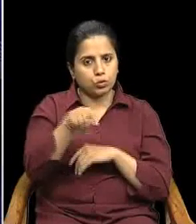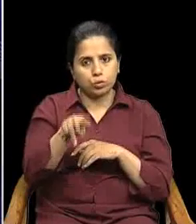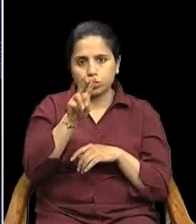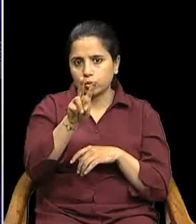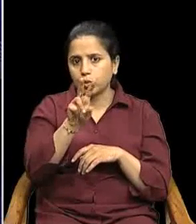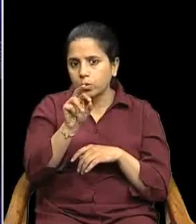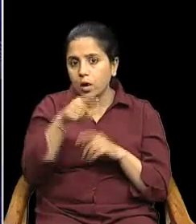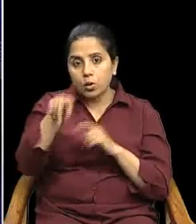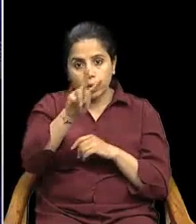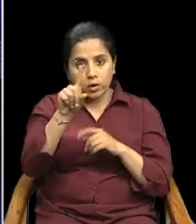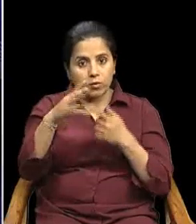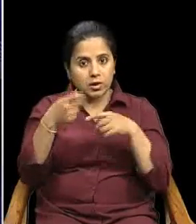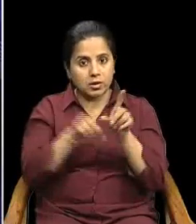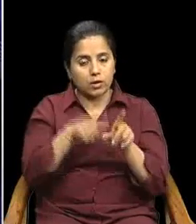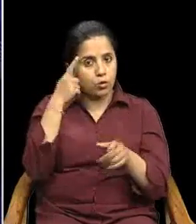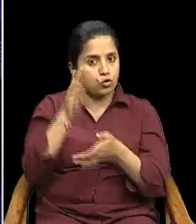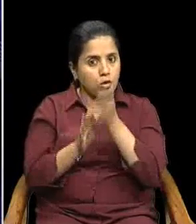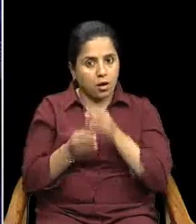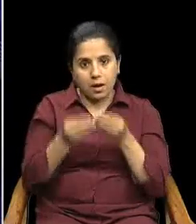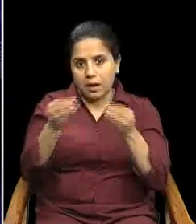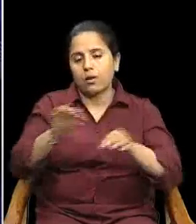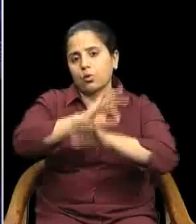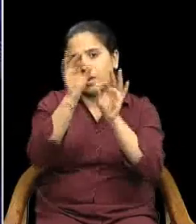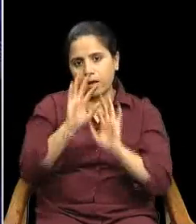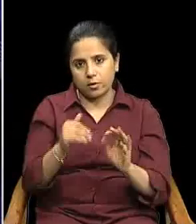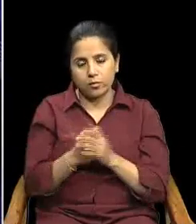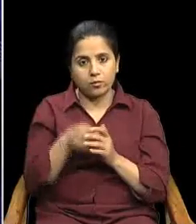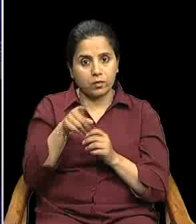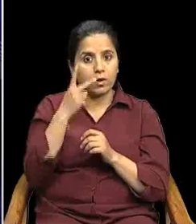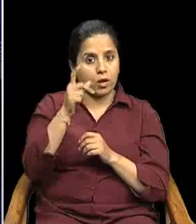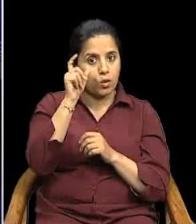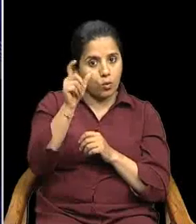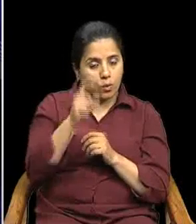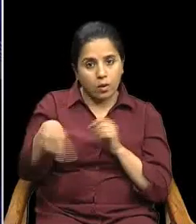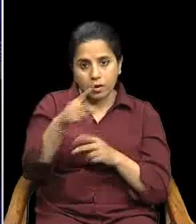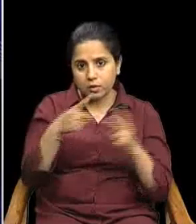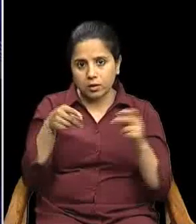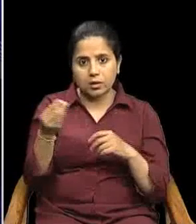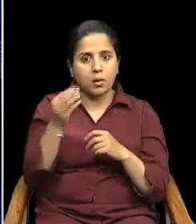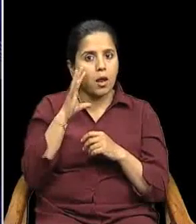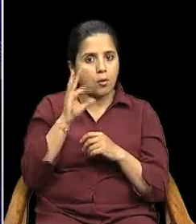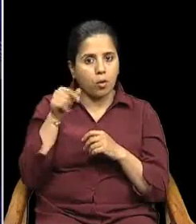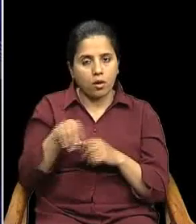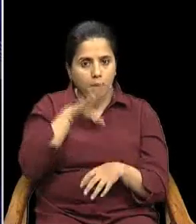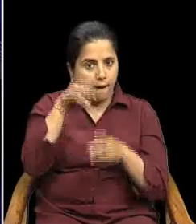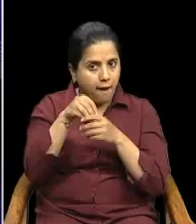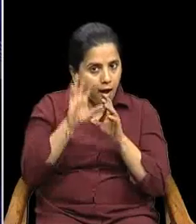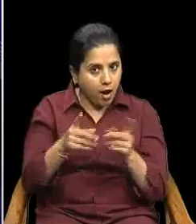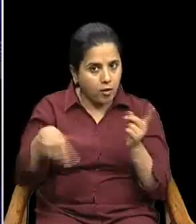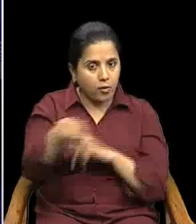21st century challenges ready. So these were some of the important contributions